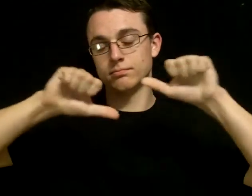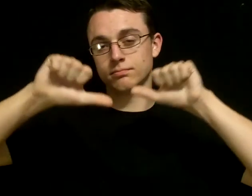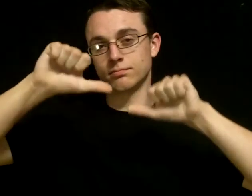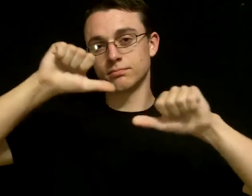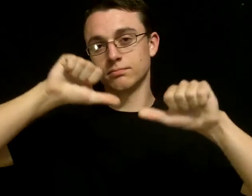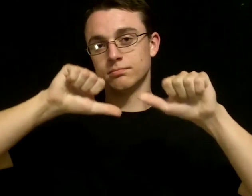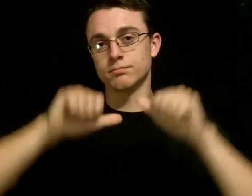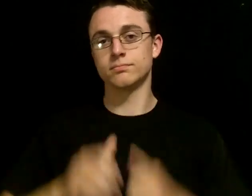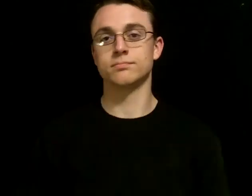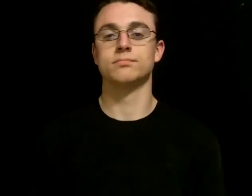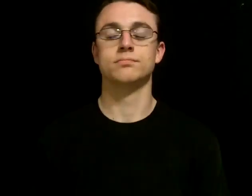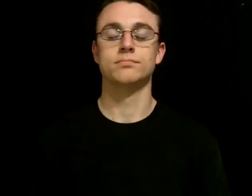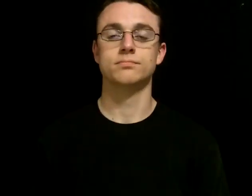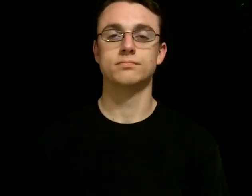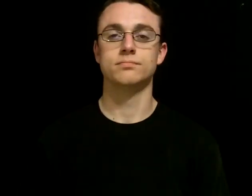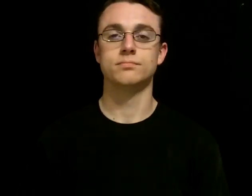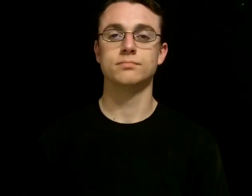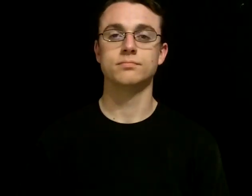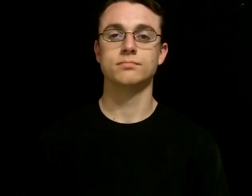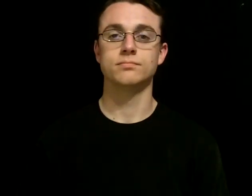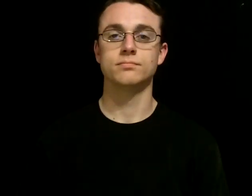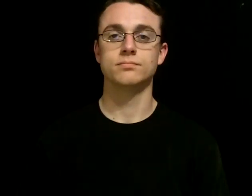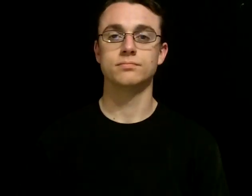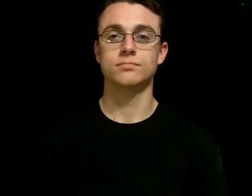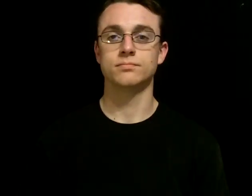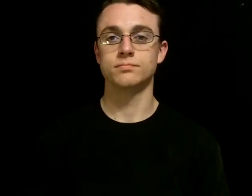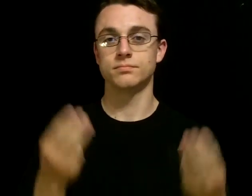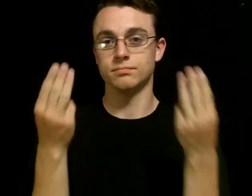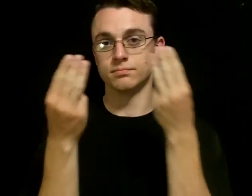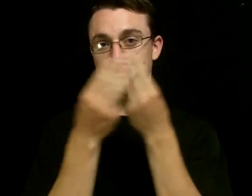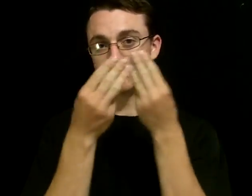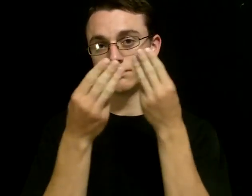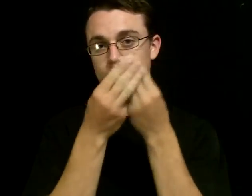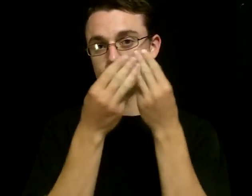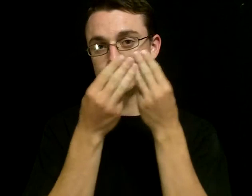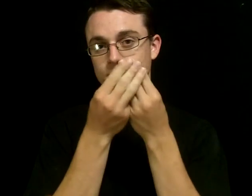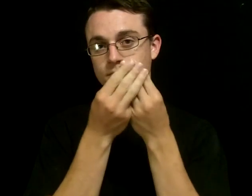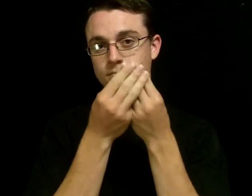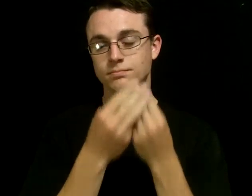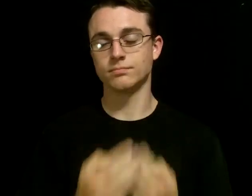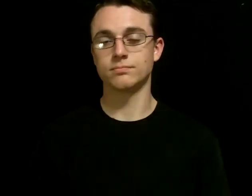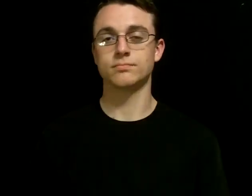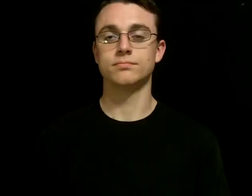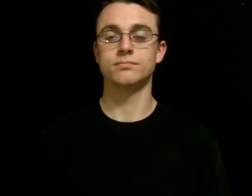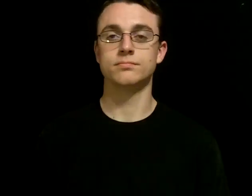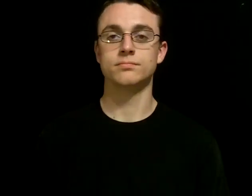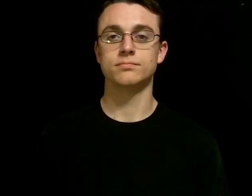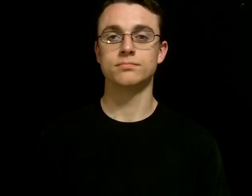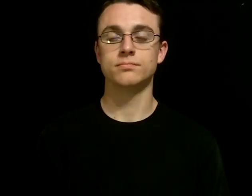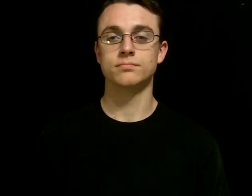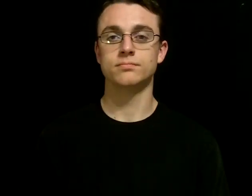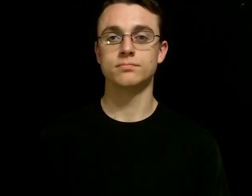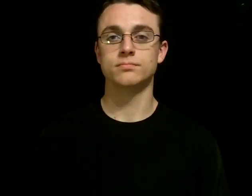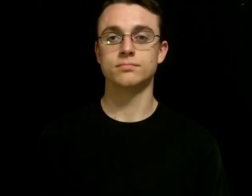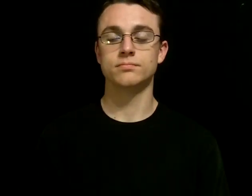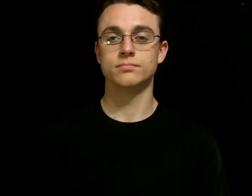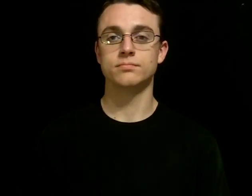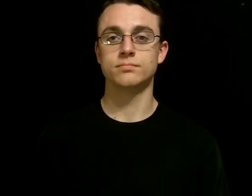science project. Math is this sign here. You'll see a lot of signs are going to come from